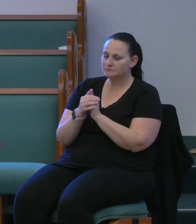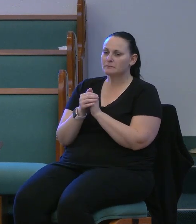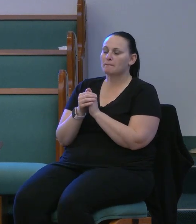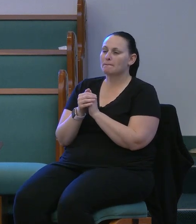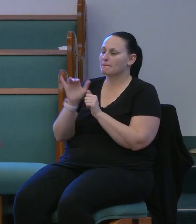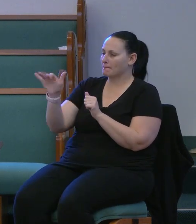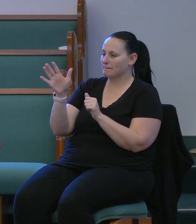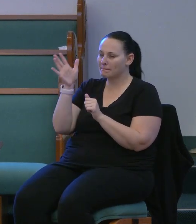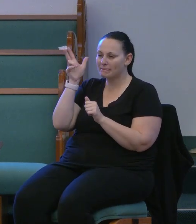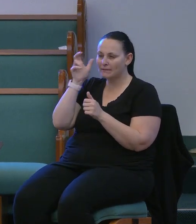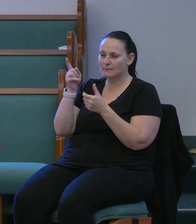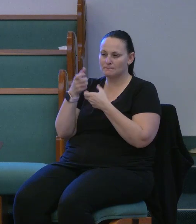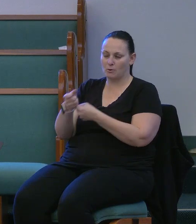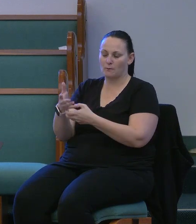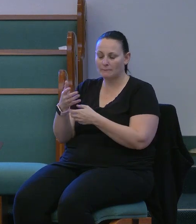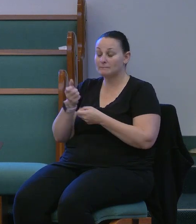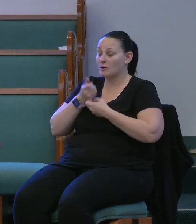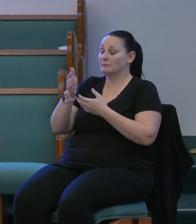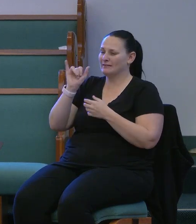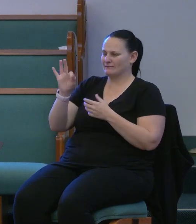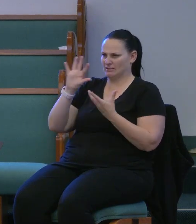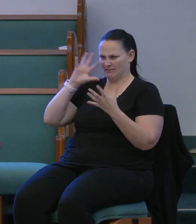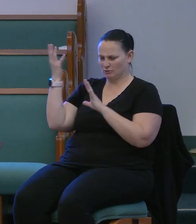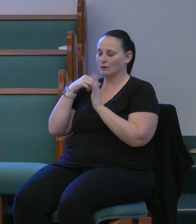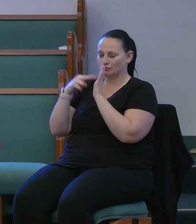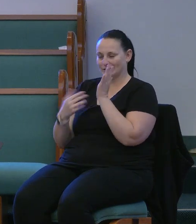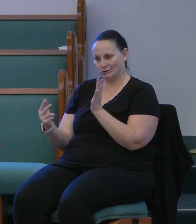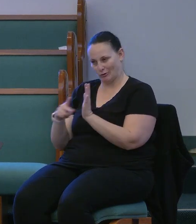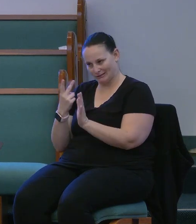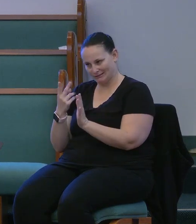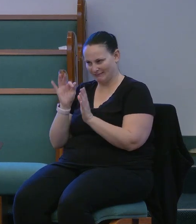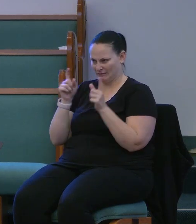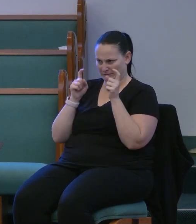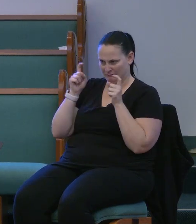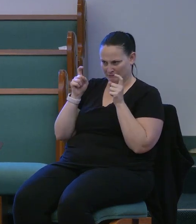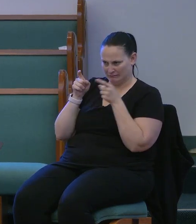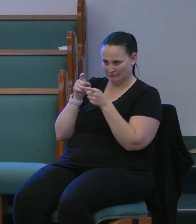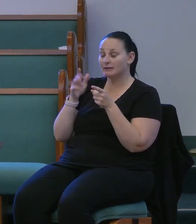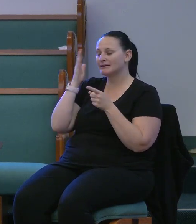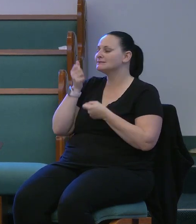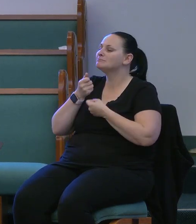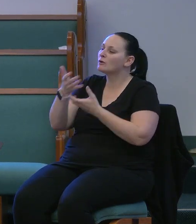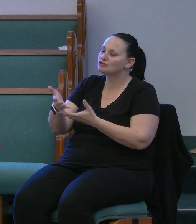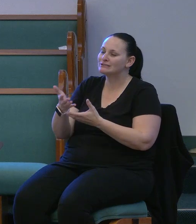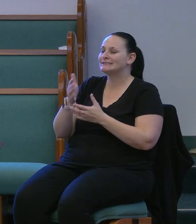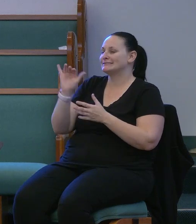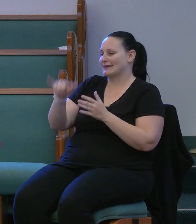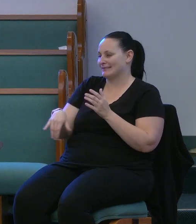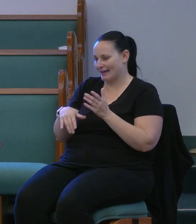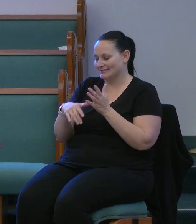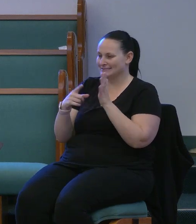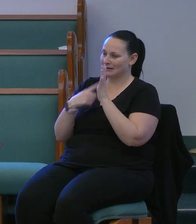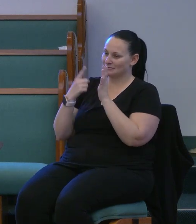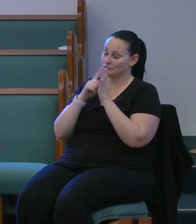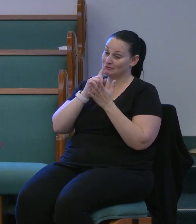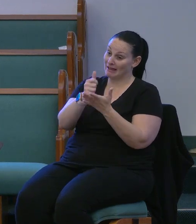Listen to this poem. If you look confused, I'll read it twice, if you know. Because poetry is like that.